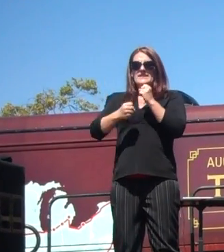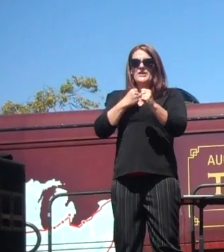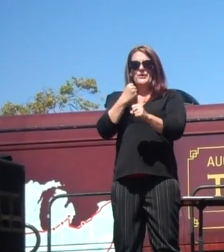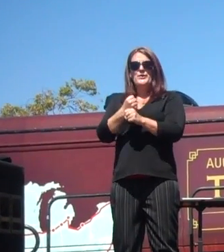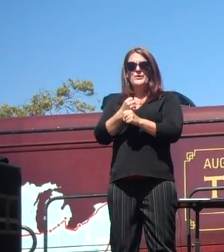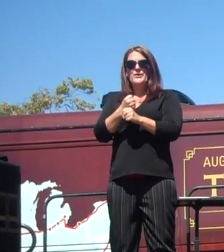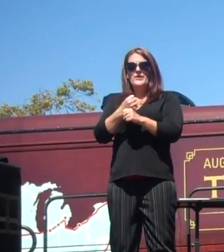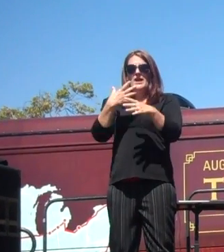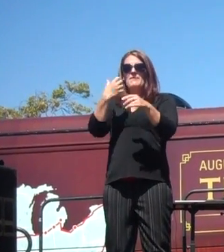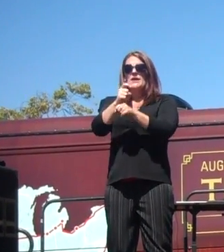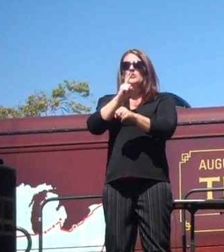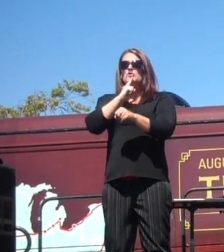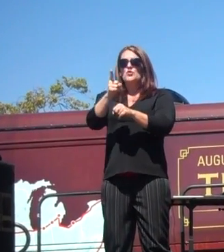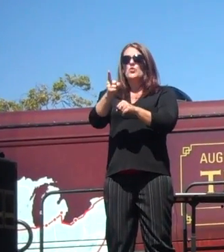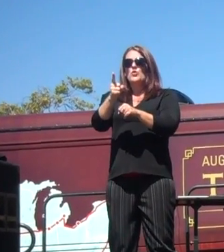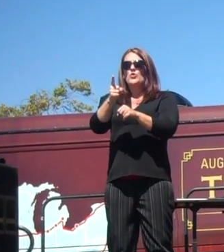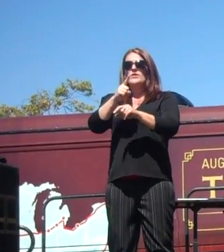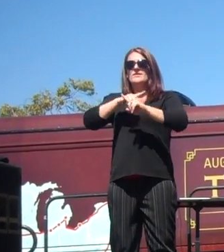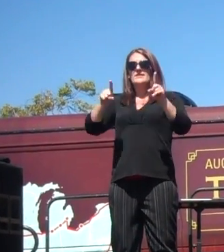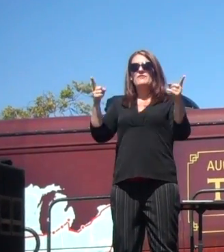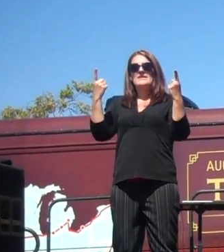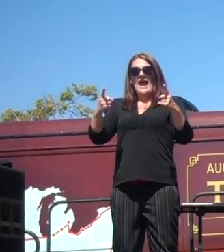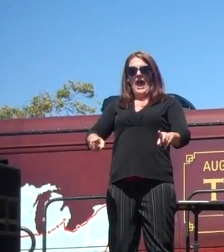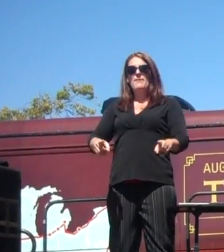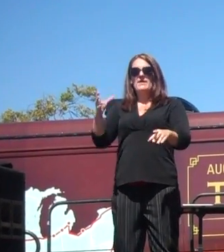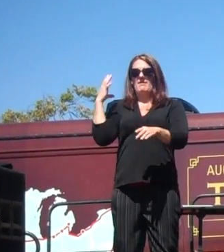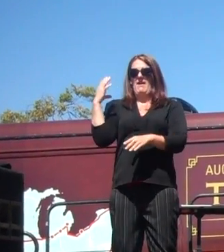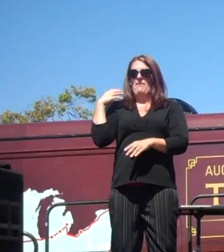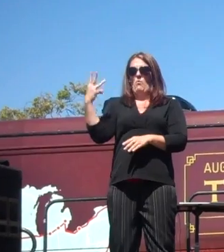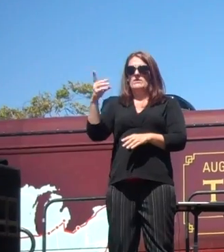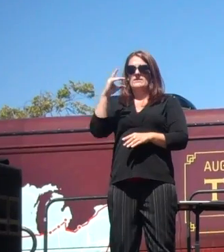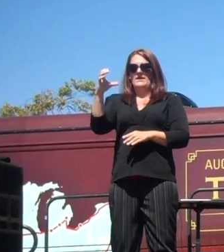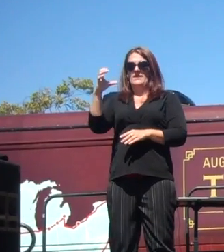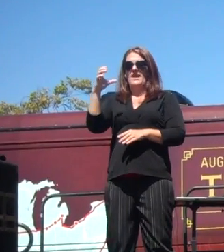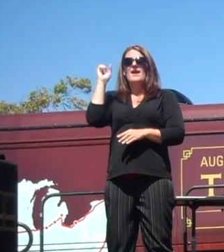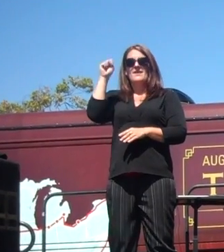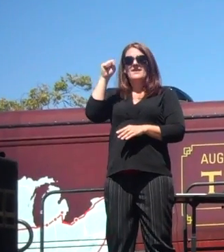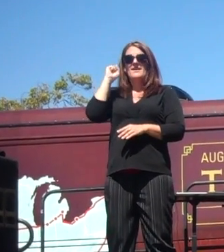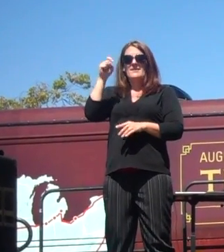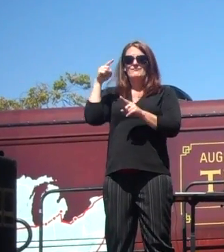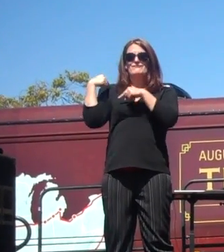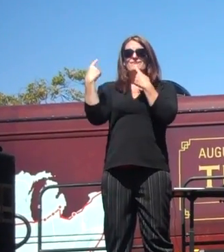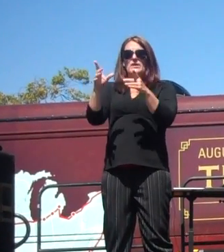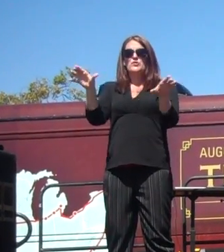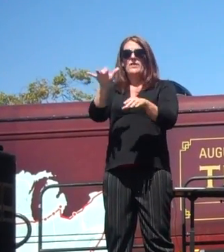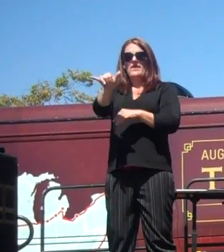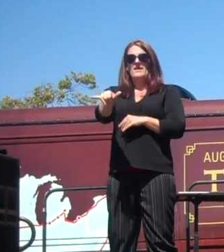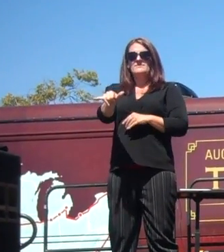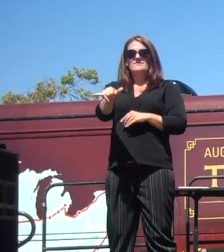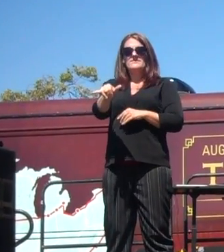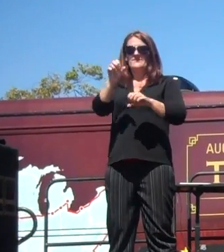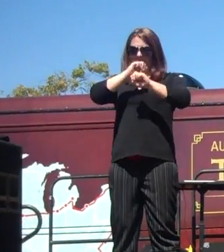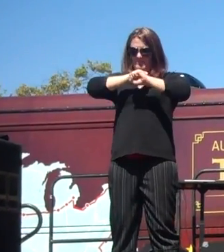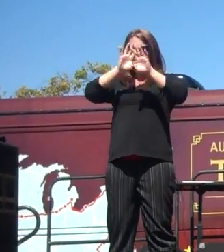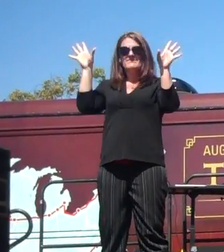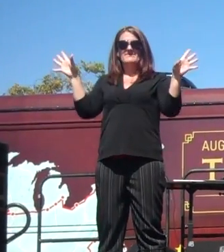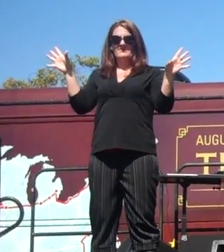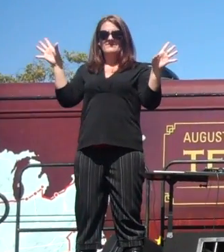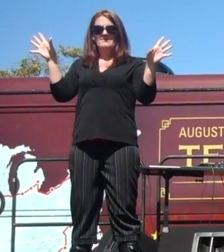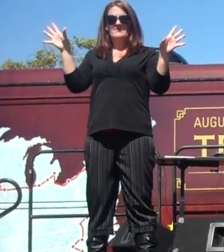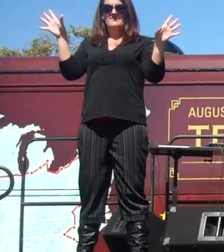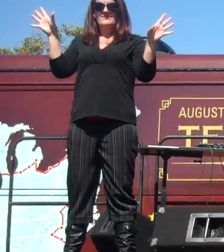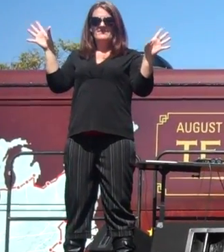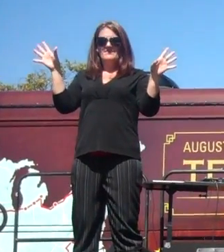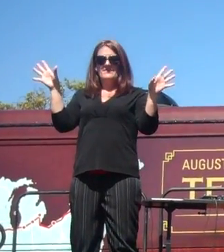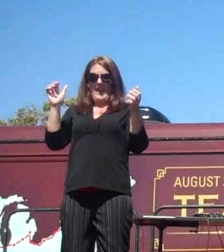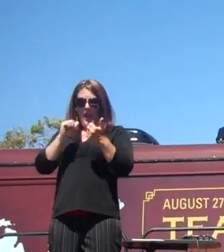we make a difference in Washington, D.C. We are making a difference. We can tell that because